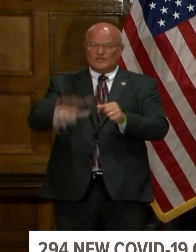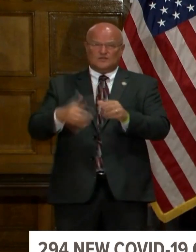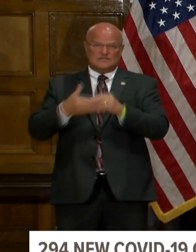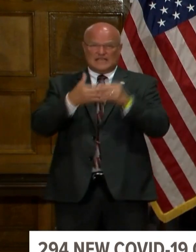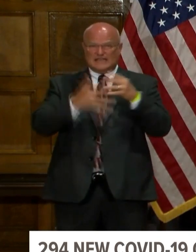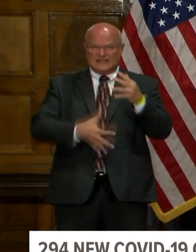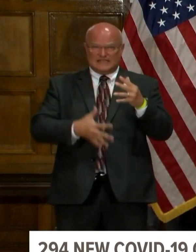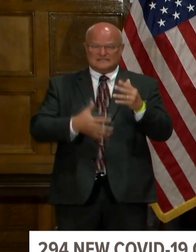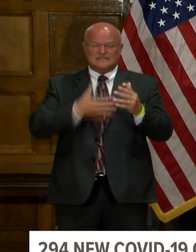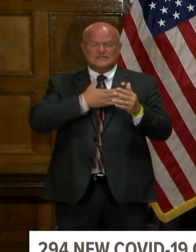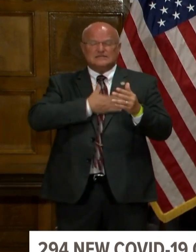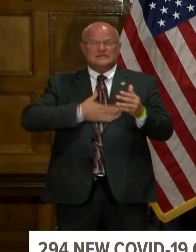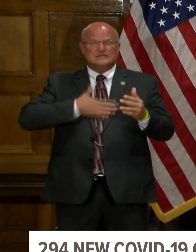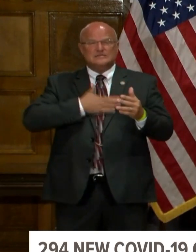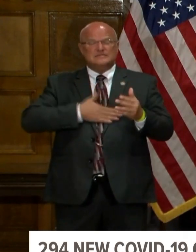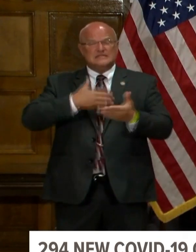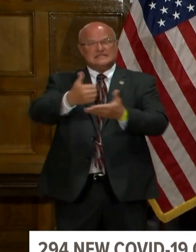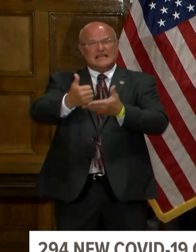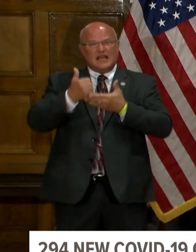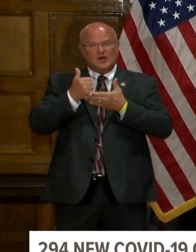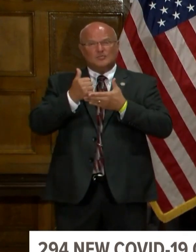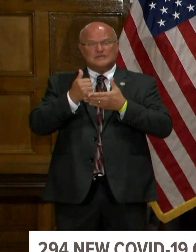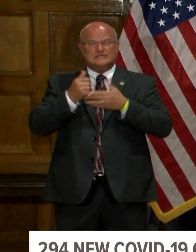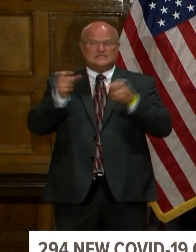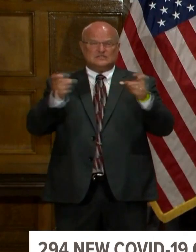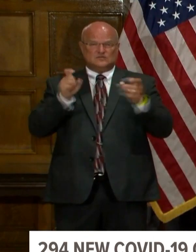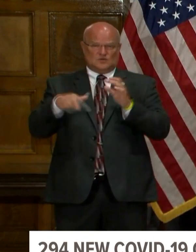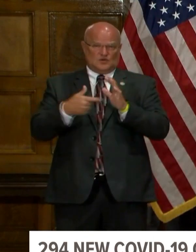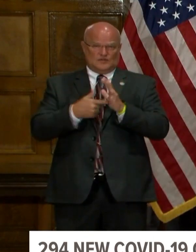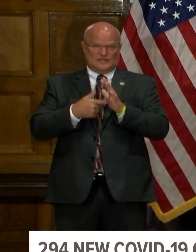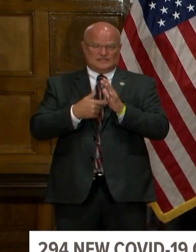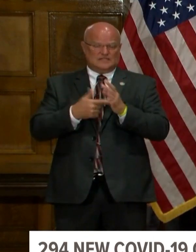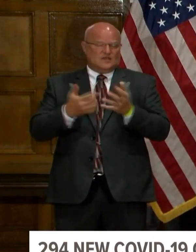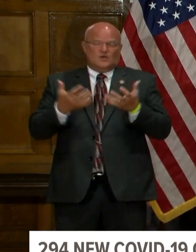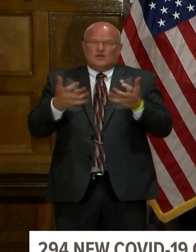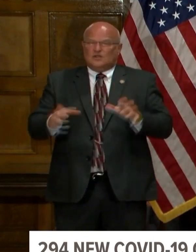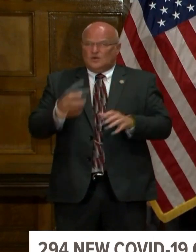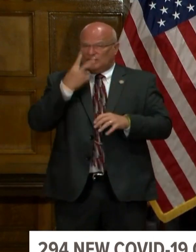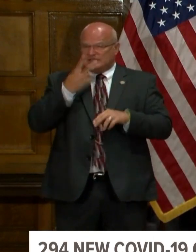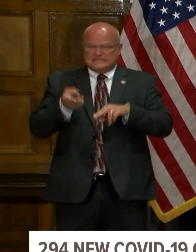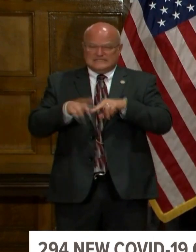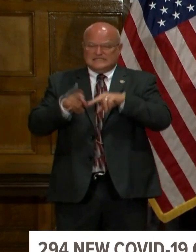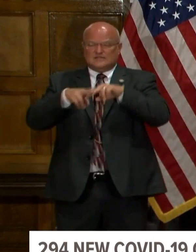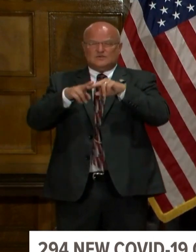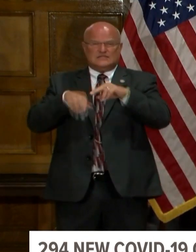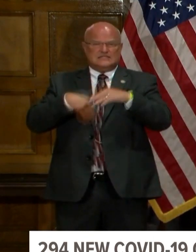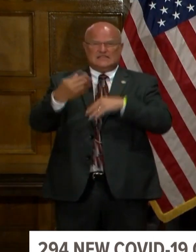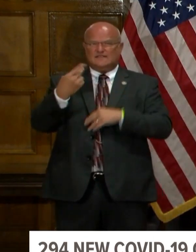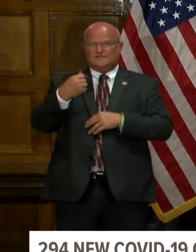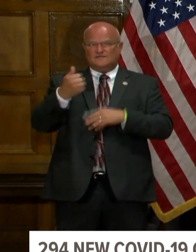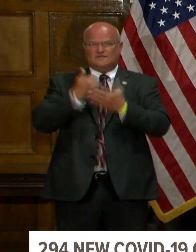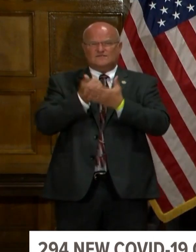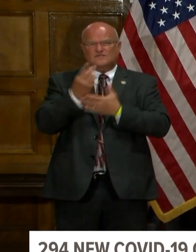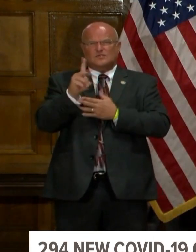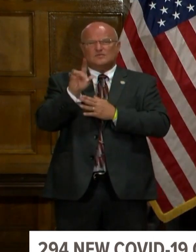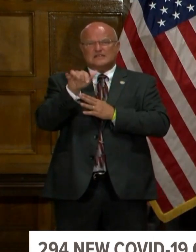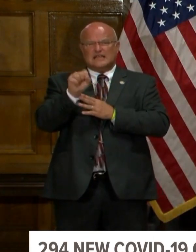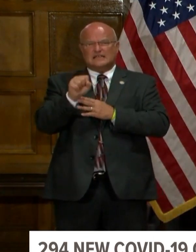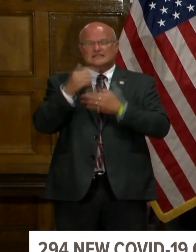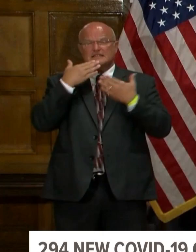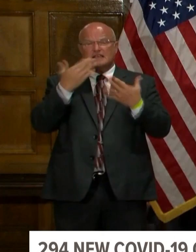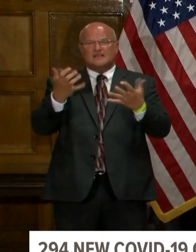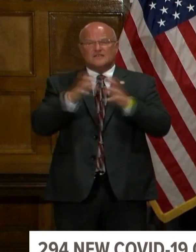guidelines. So again, please help us bring this under control. We hope not to see more increases in the next few days. So thank you very